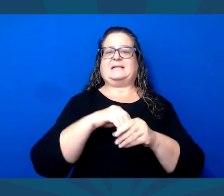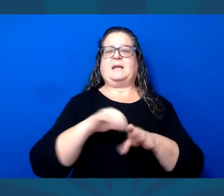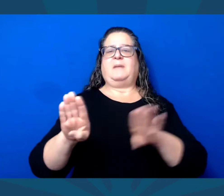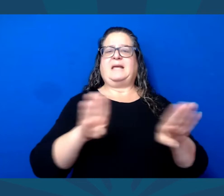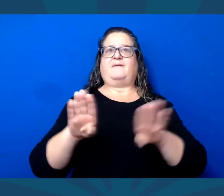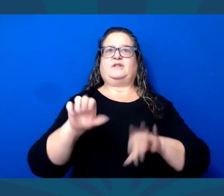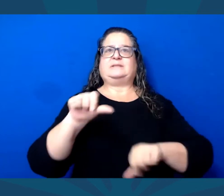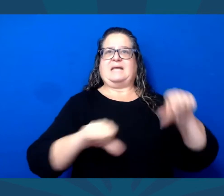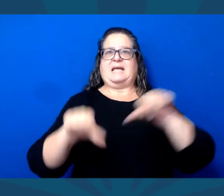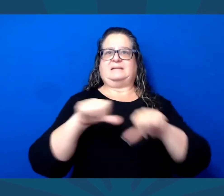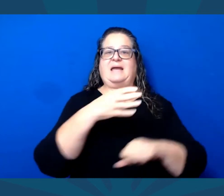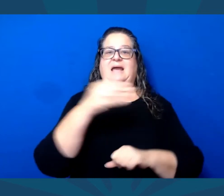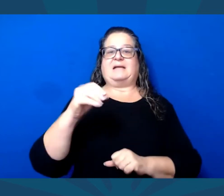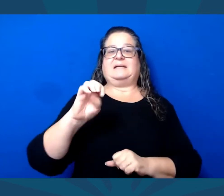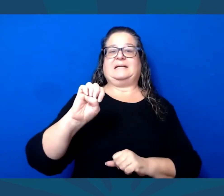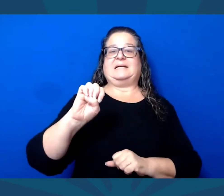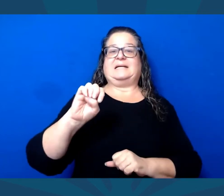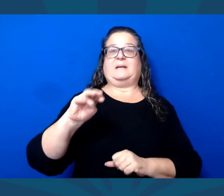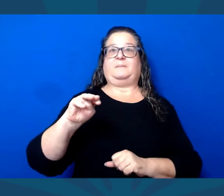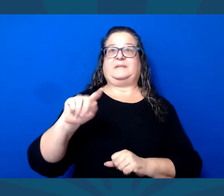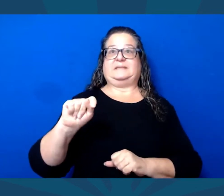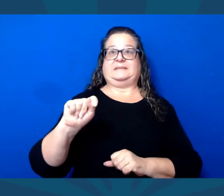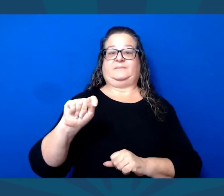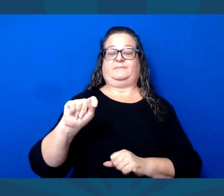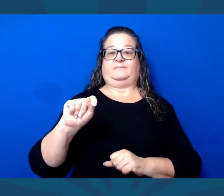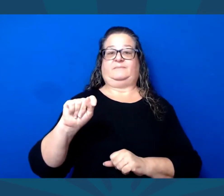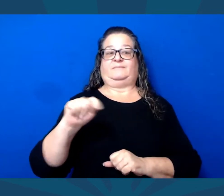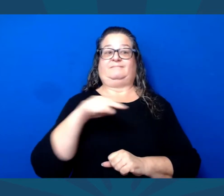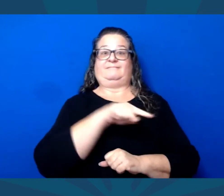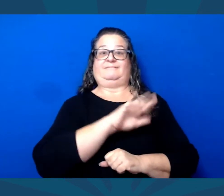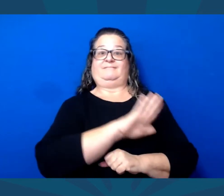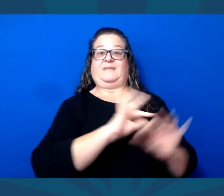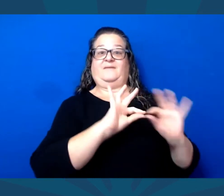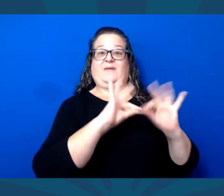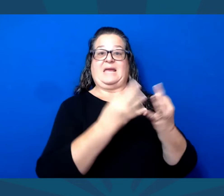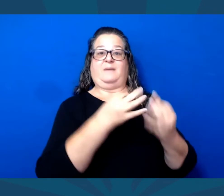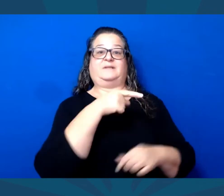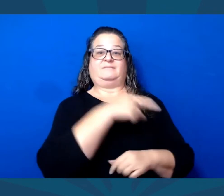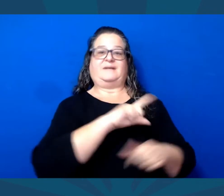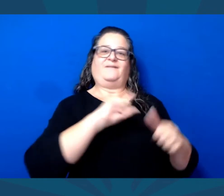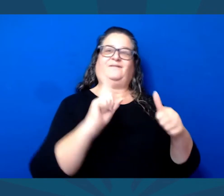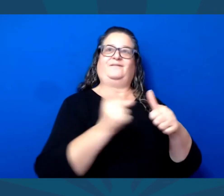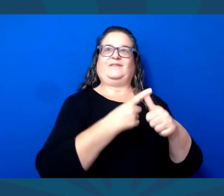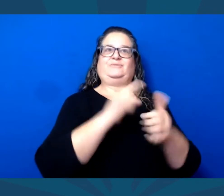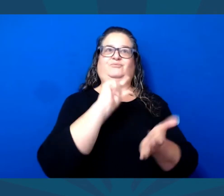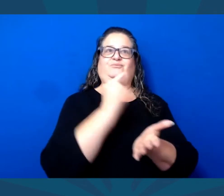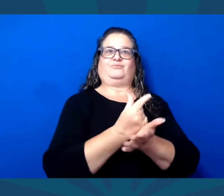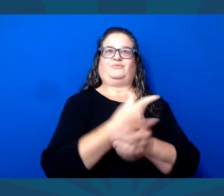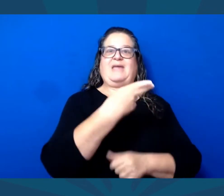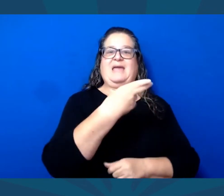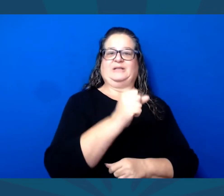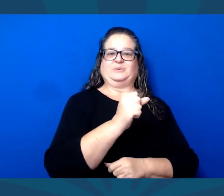Marin has been a nationally and state registered EMT and holds a bachelor's degree in